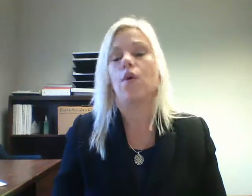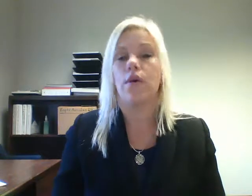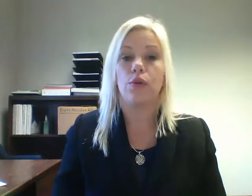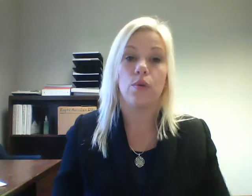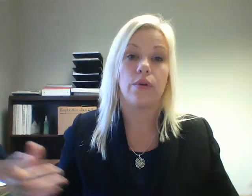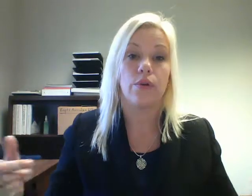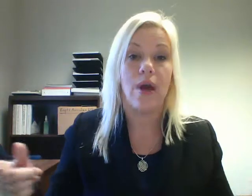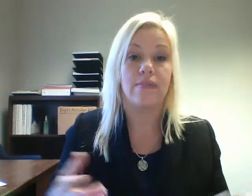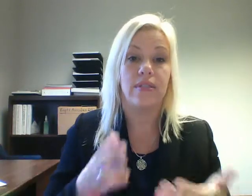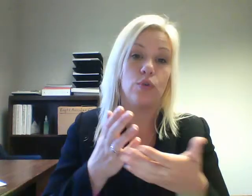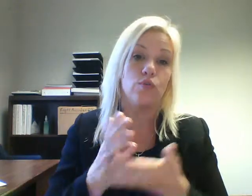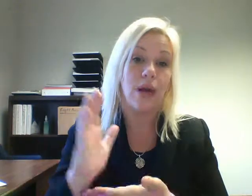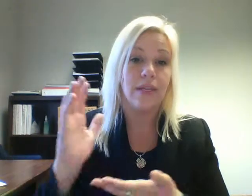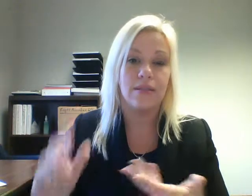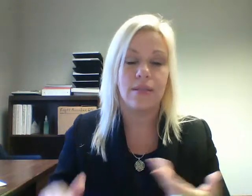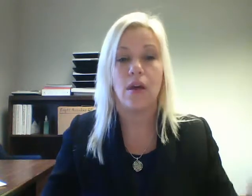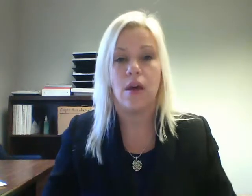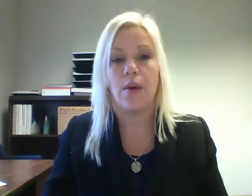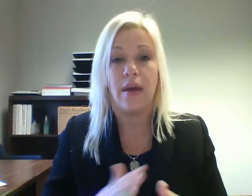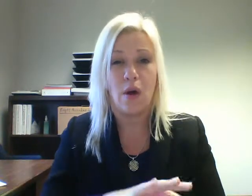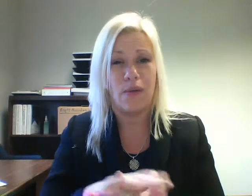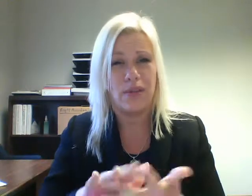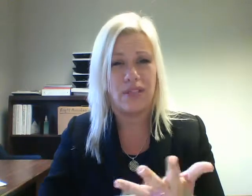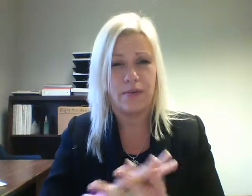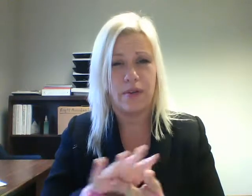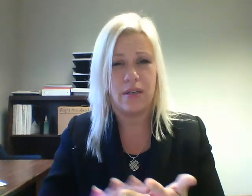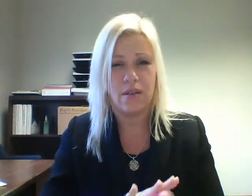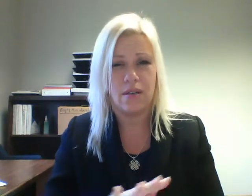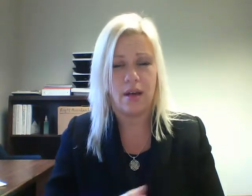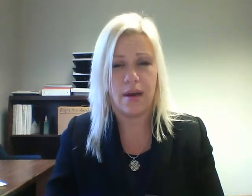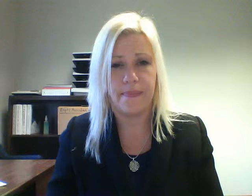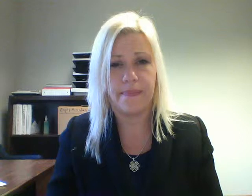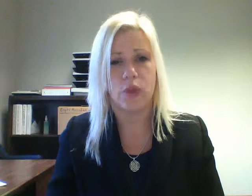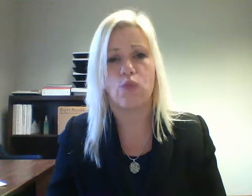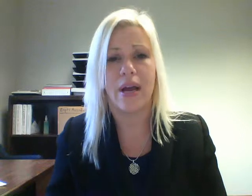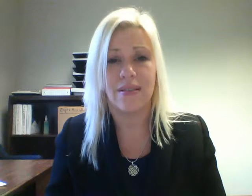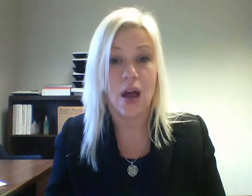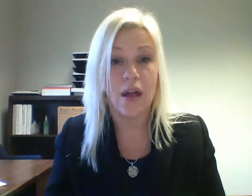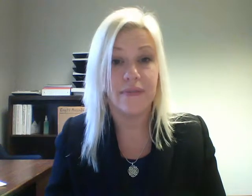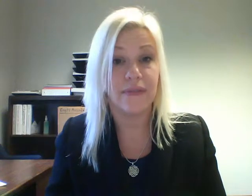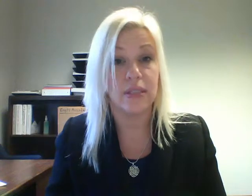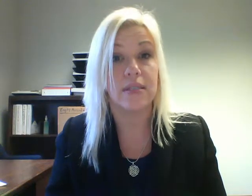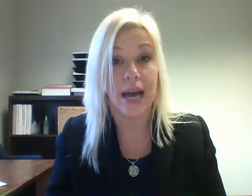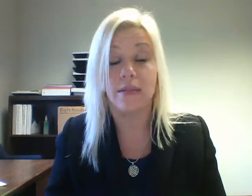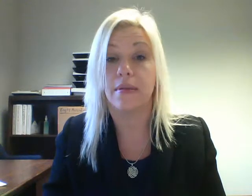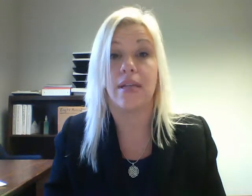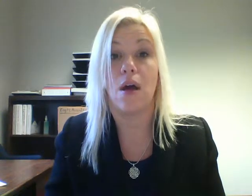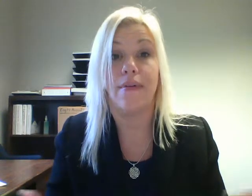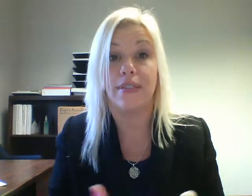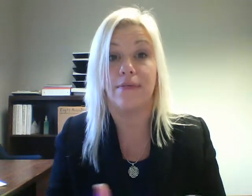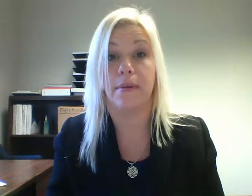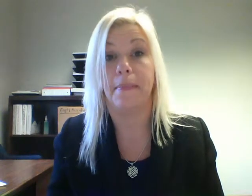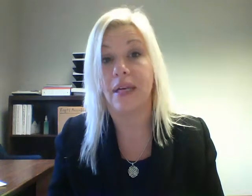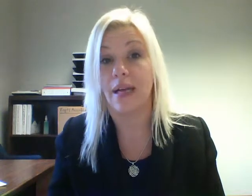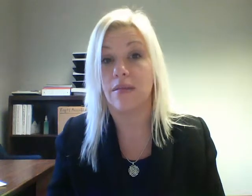or you have civil rights. Okay, all these different rights, they all have different signs because they all have different meanings, they all